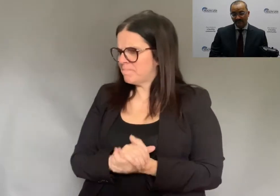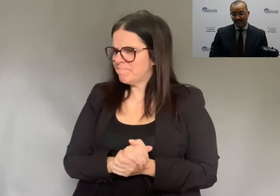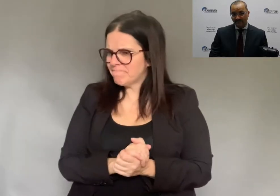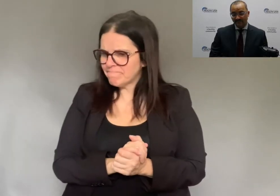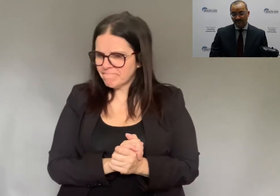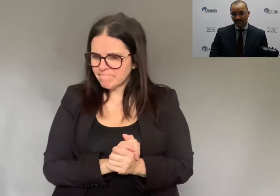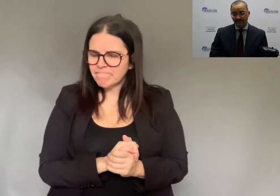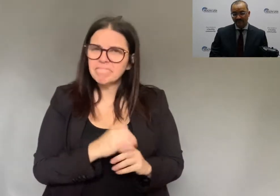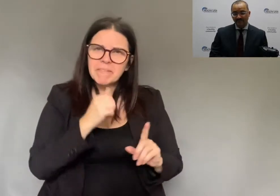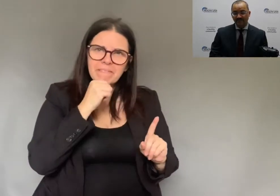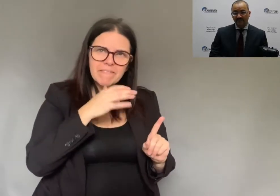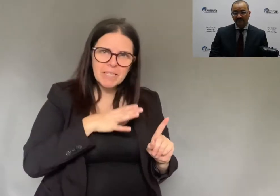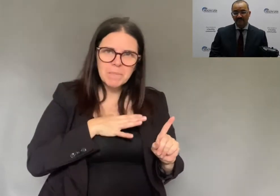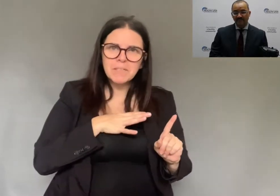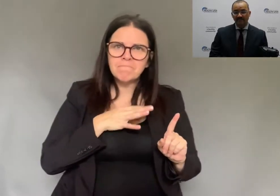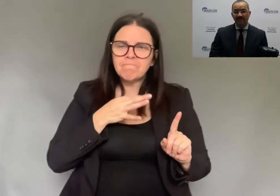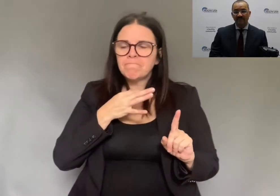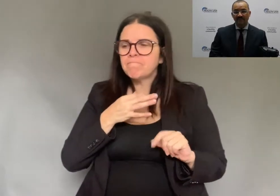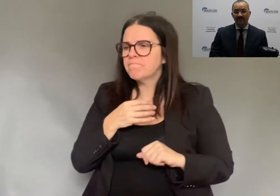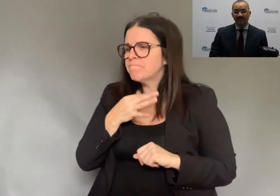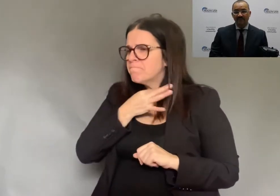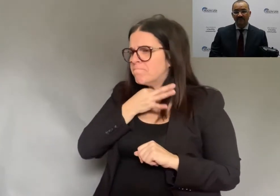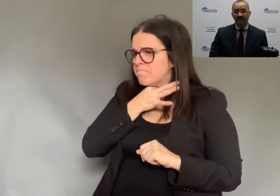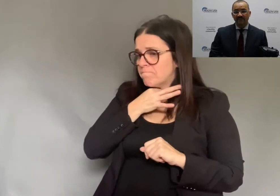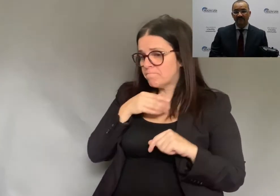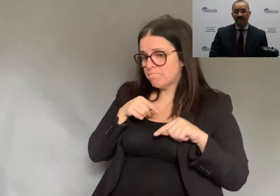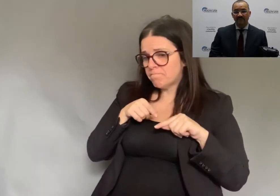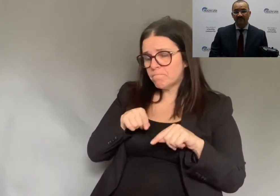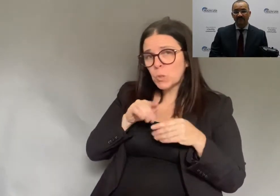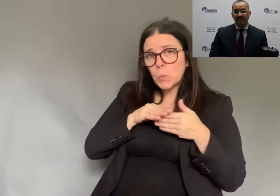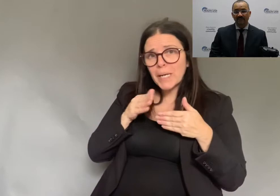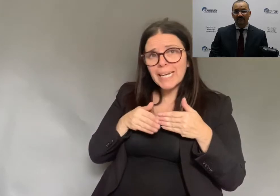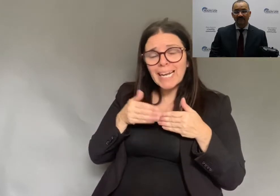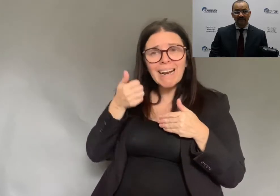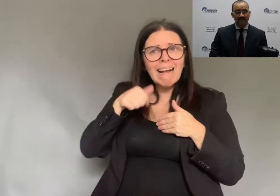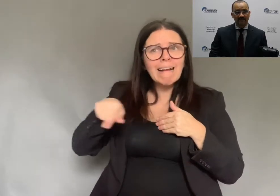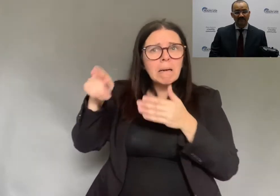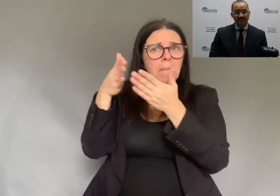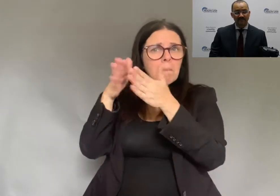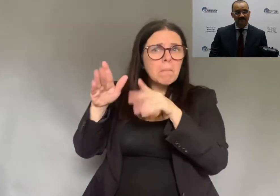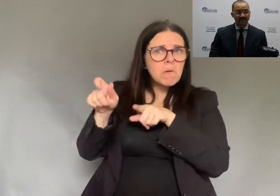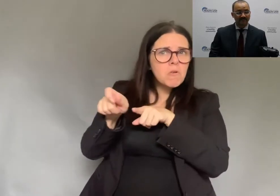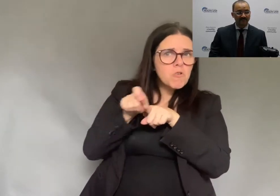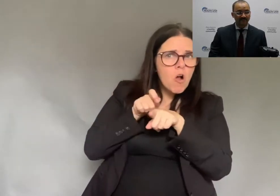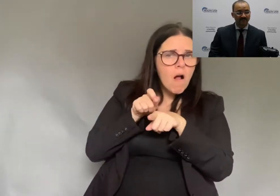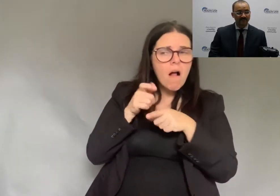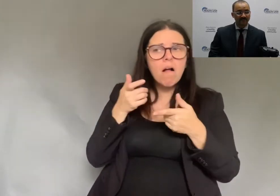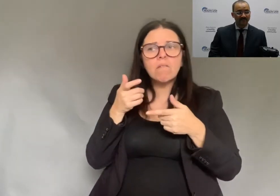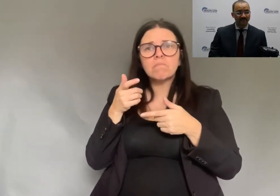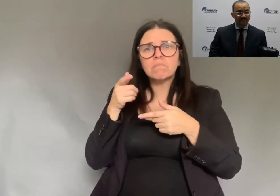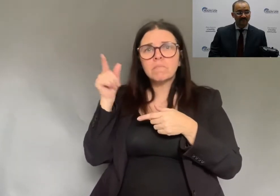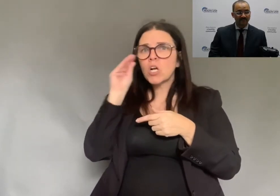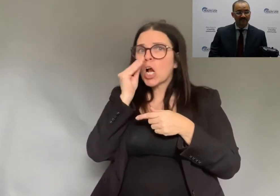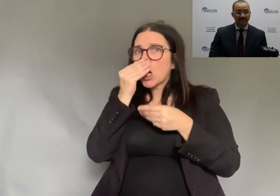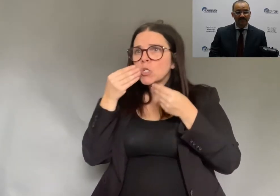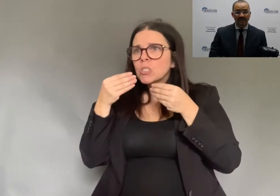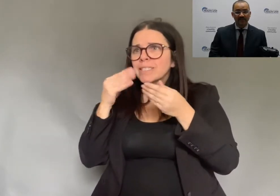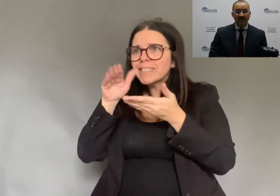I guess the city receive any calls over the weekend about, garden centers, or do you have an amount of how many calls you